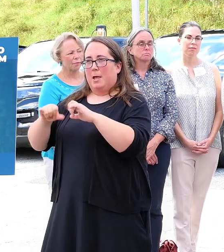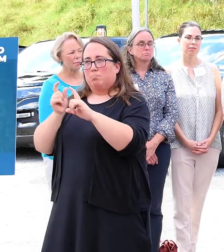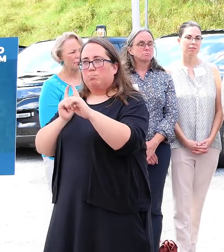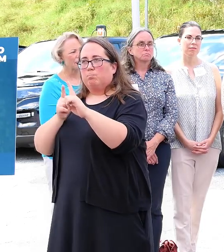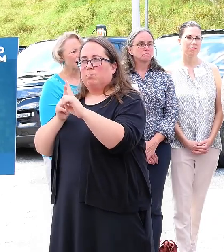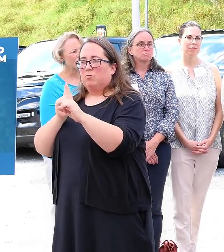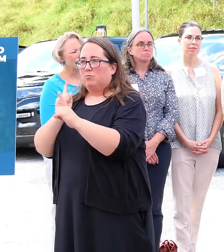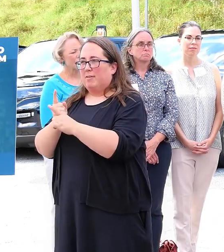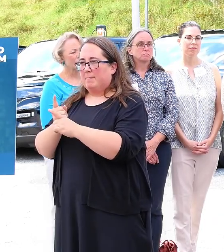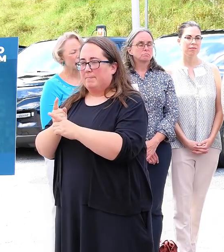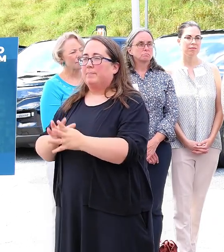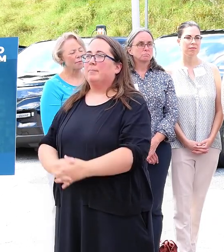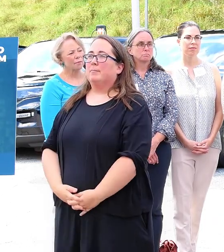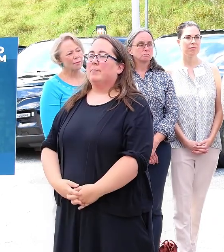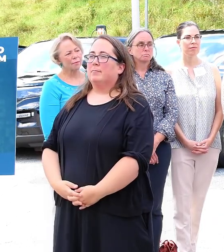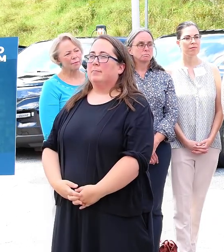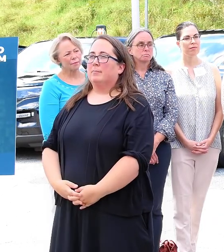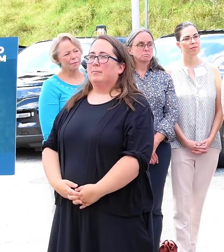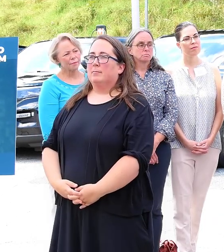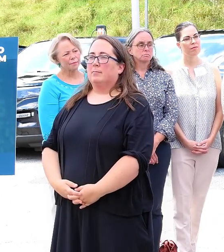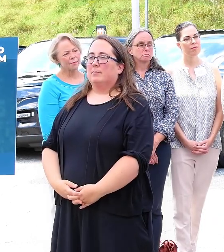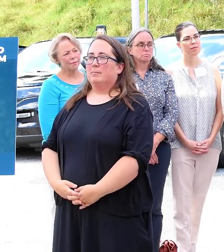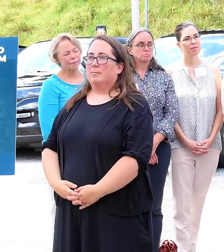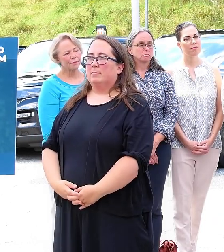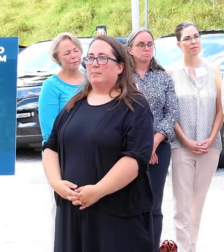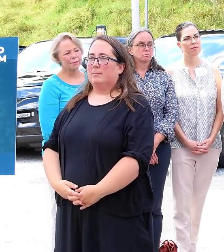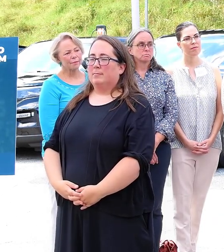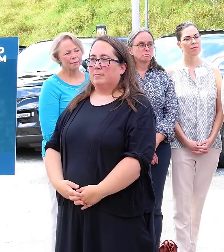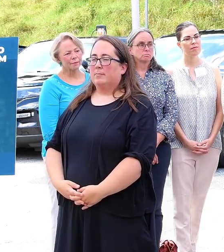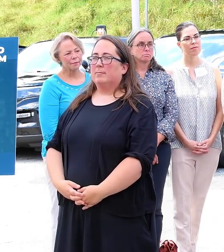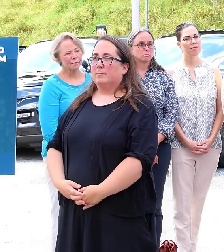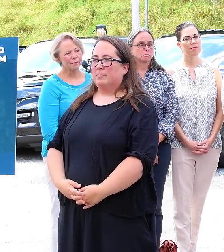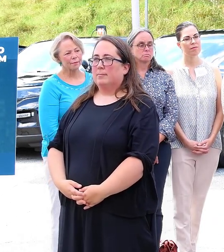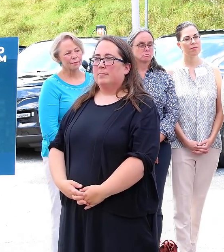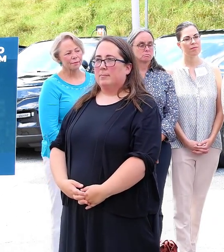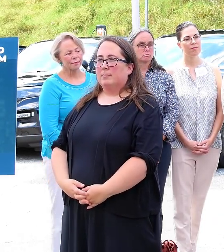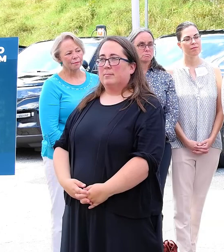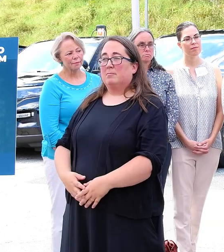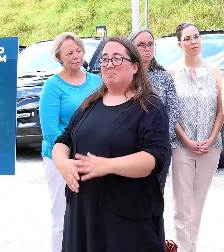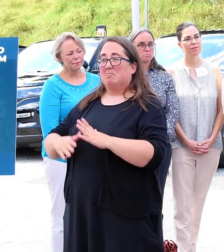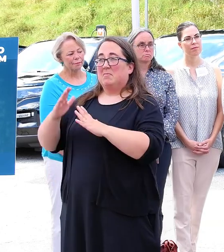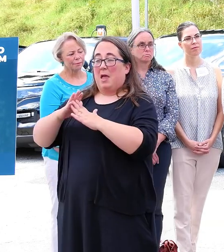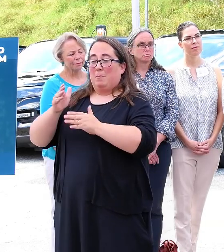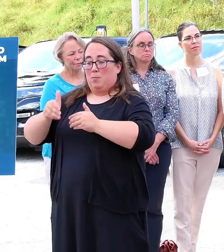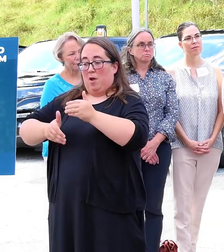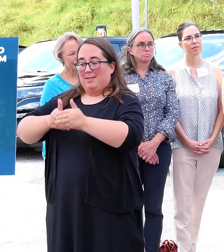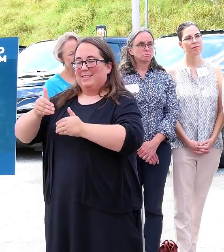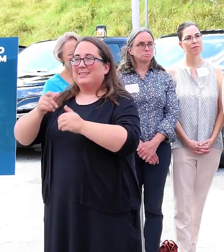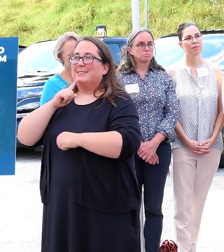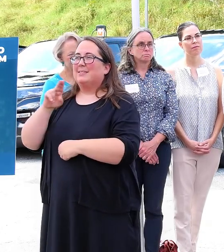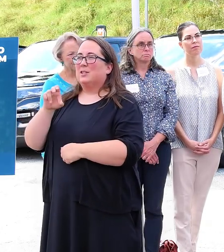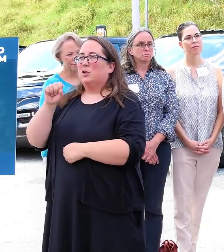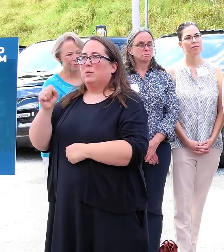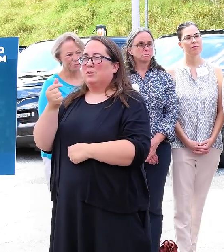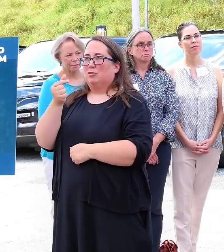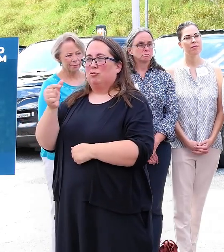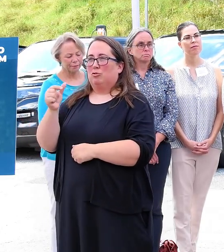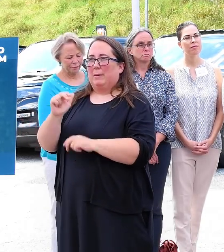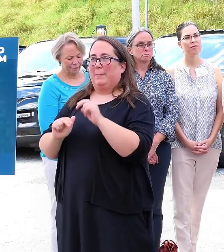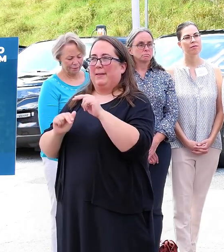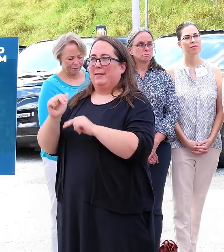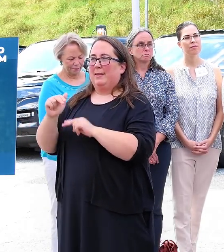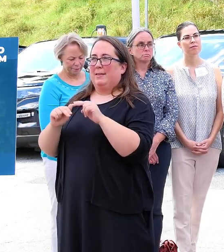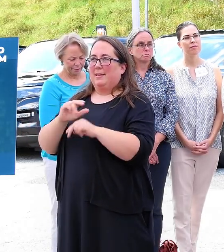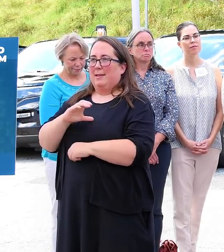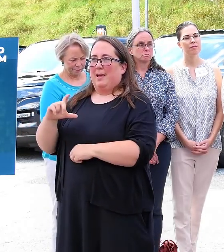path. Internationally, there is no stronger or more respected evaluation process than the U.S. Green Building